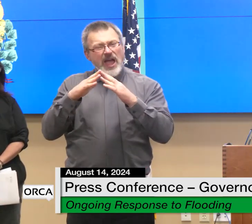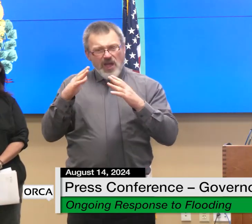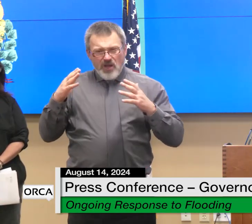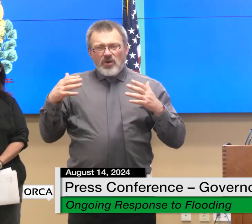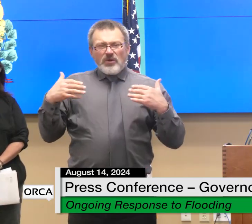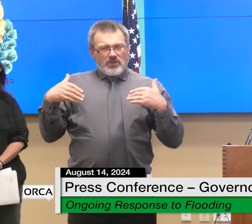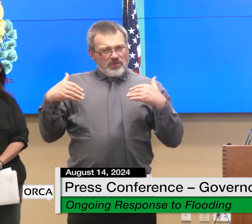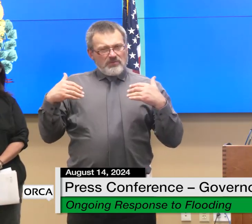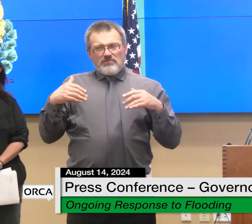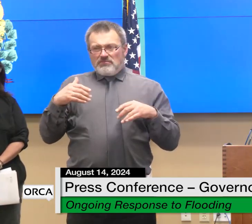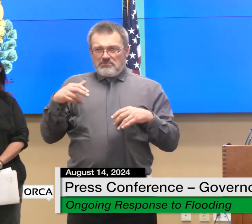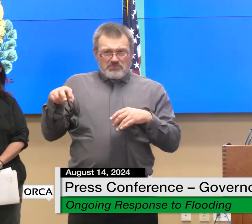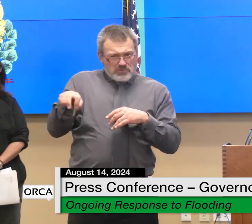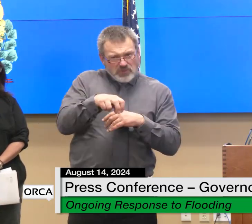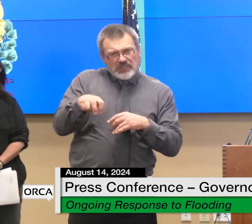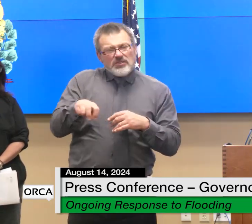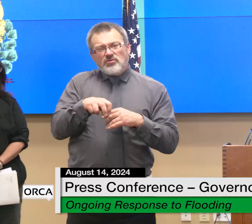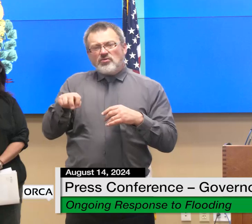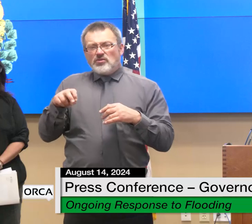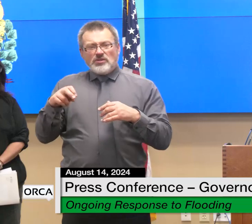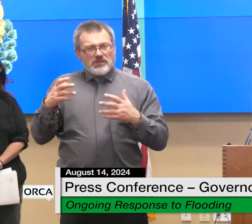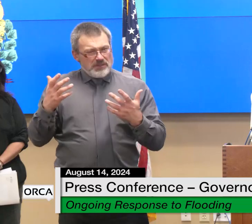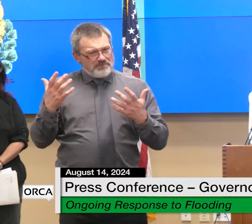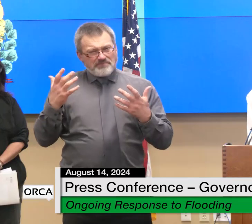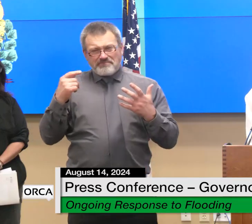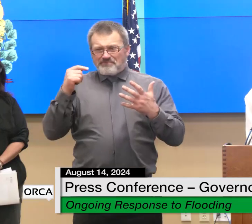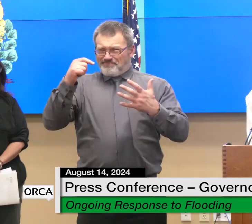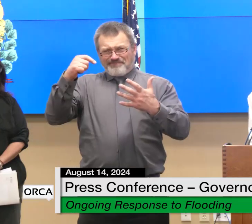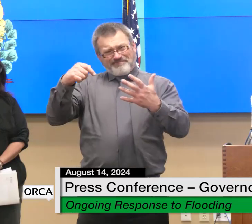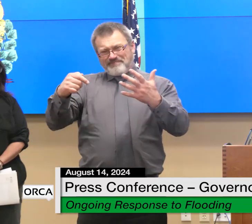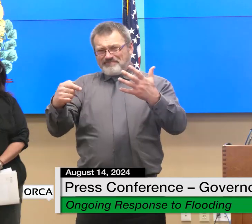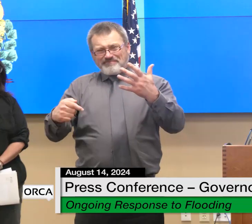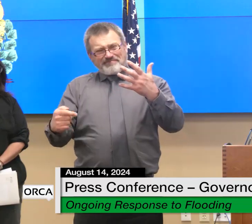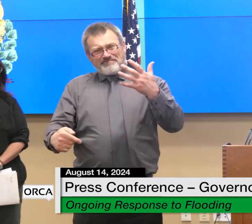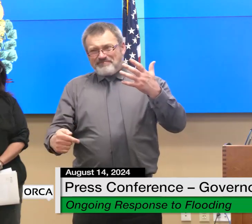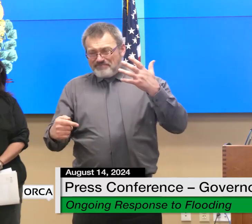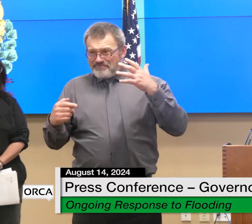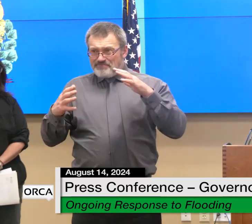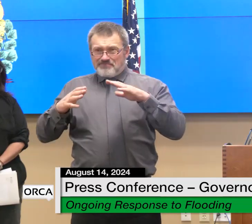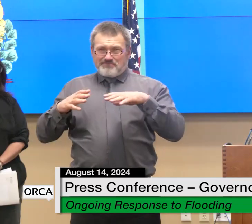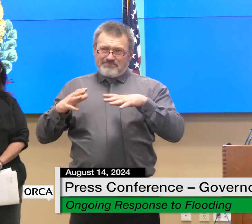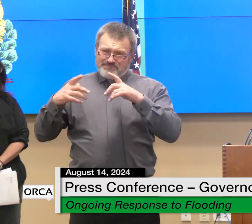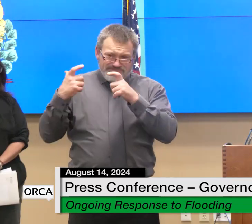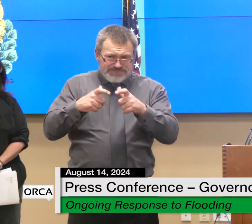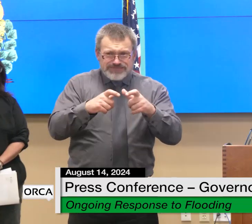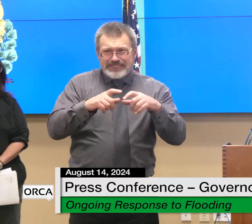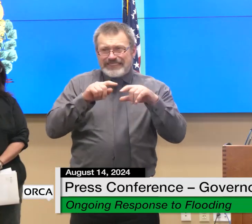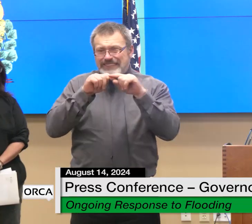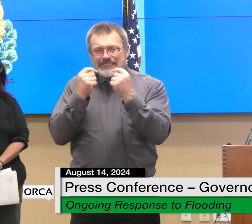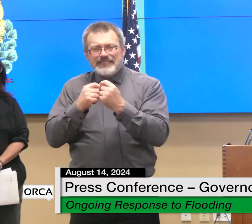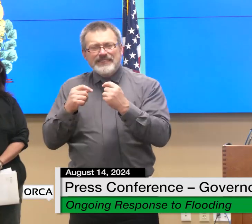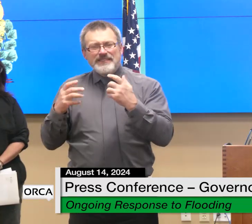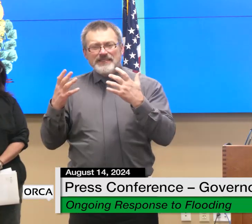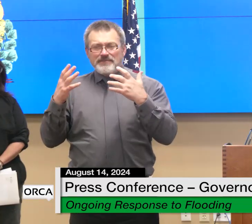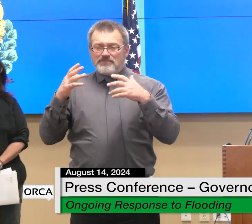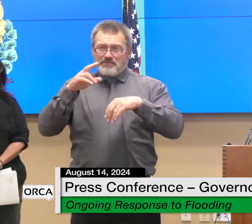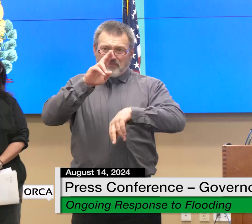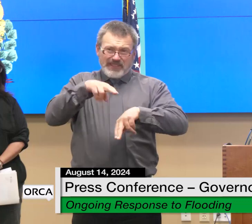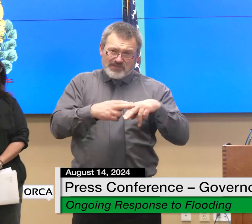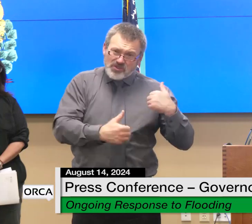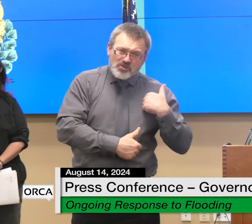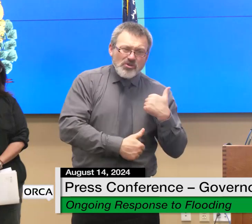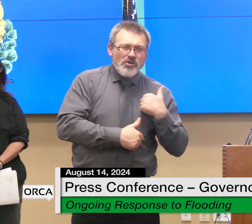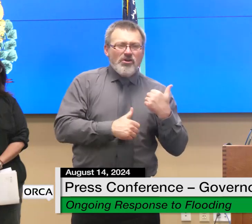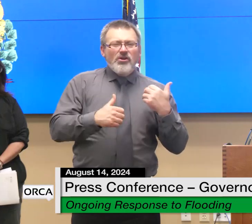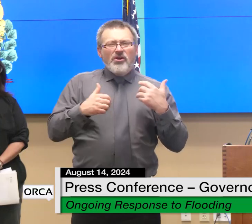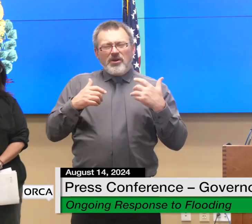our State Emergency Operations Center, Swiftwater teams, National Guard members, and many, many more who have stepped